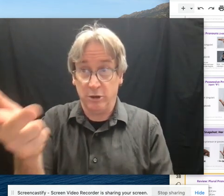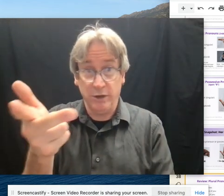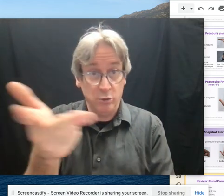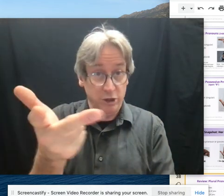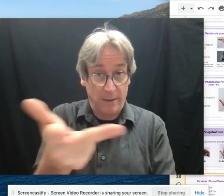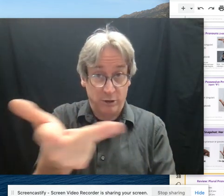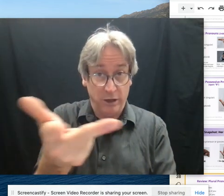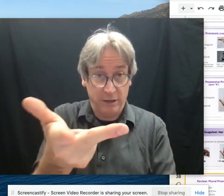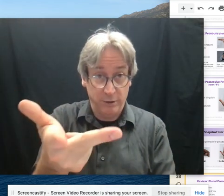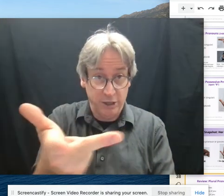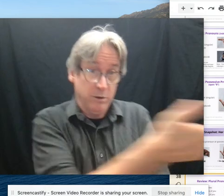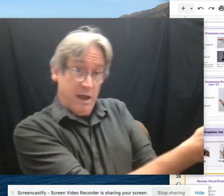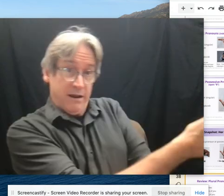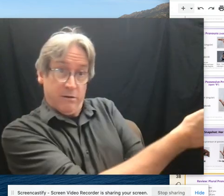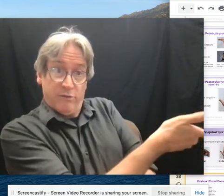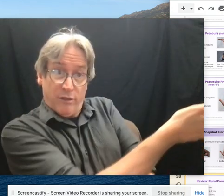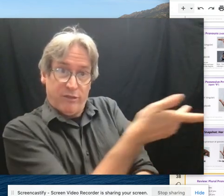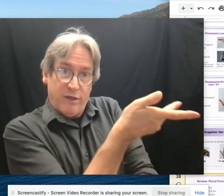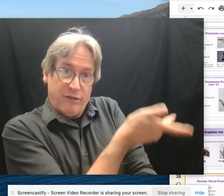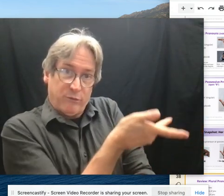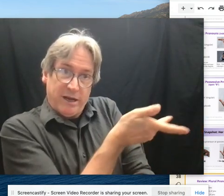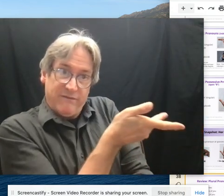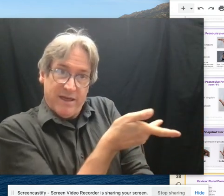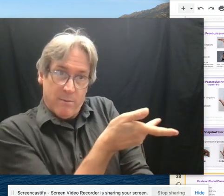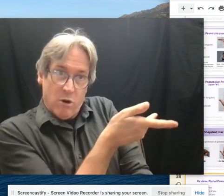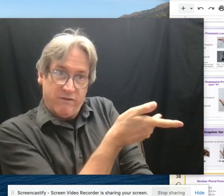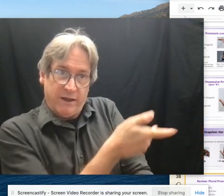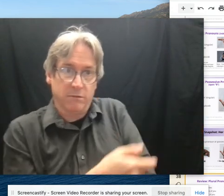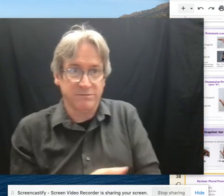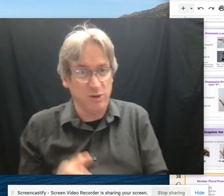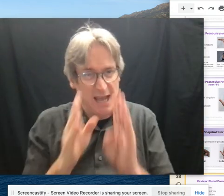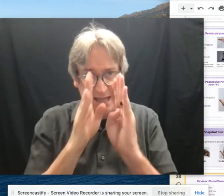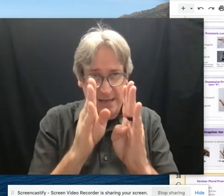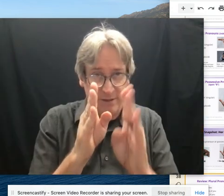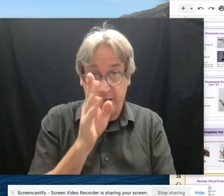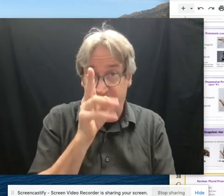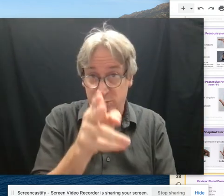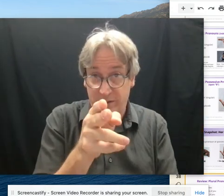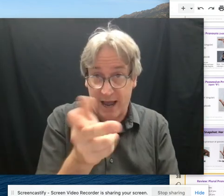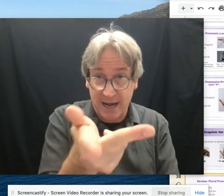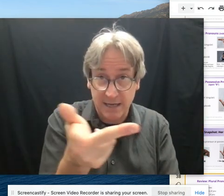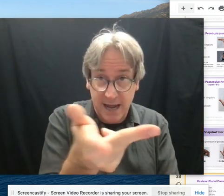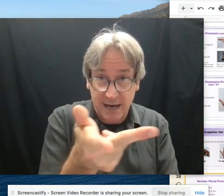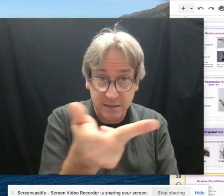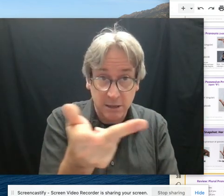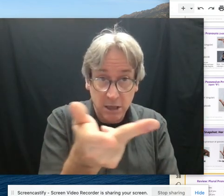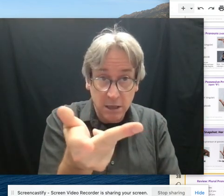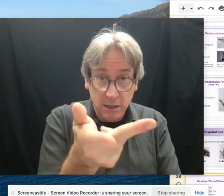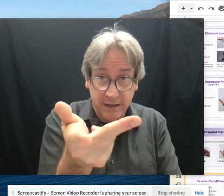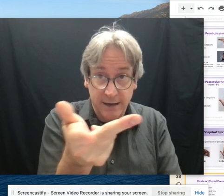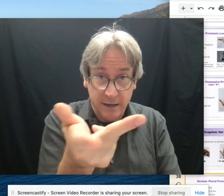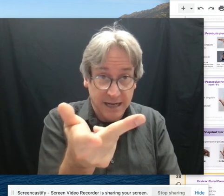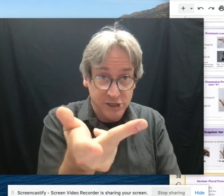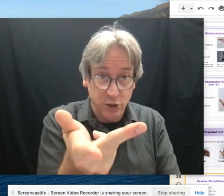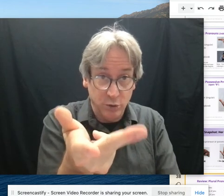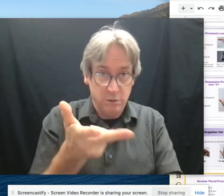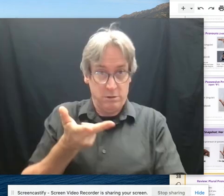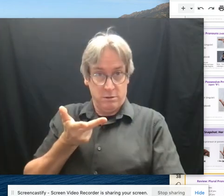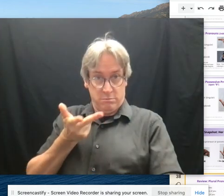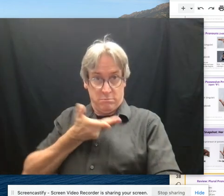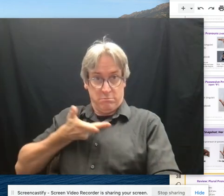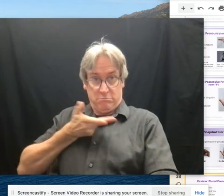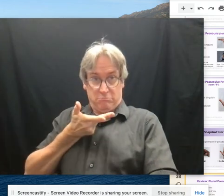So I'm including you and the 3 of them over there. So again, the same thing. If it's with eye contact, then it's